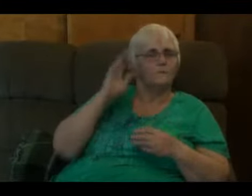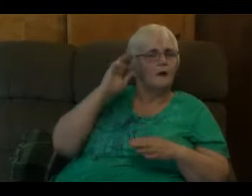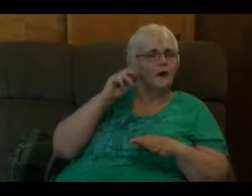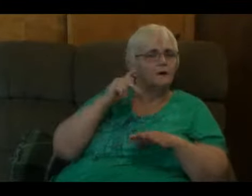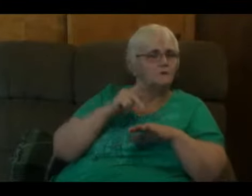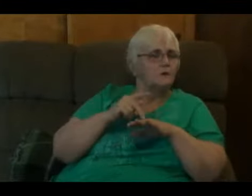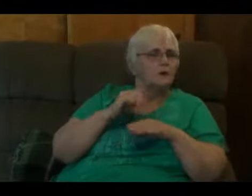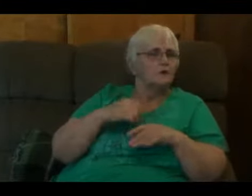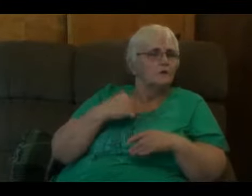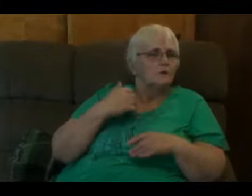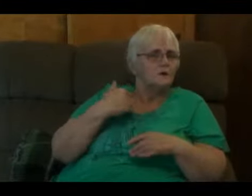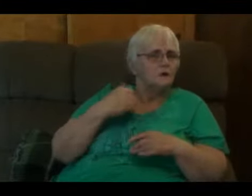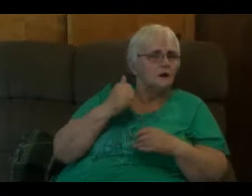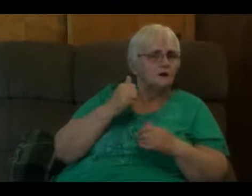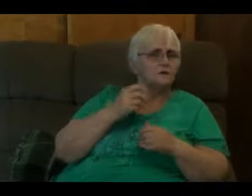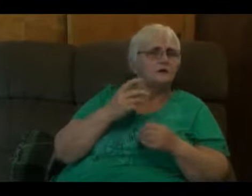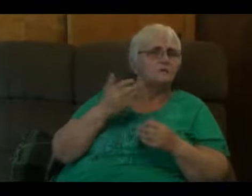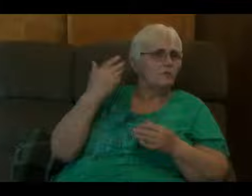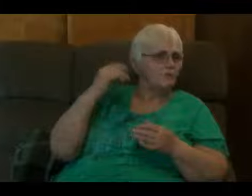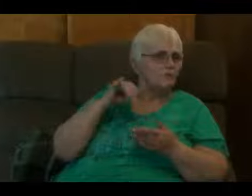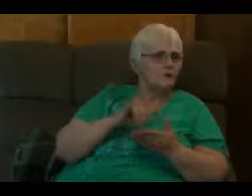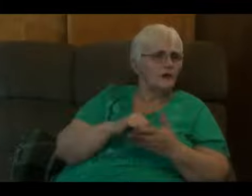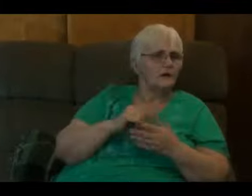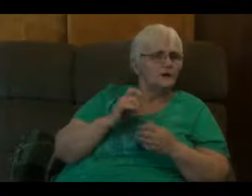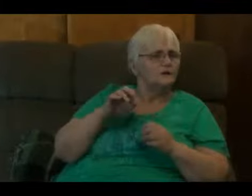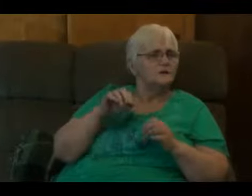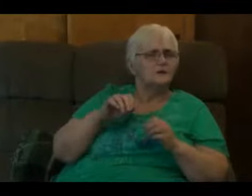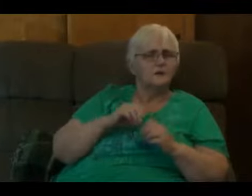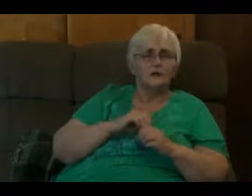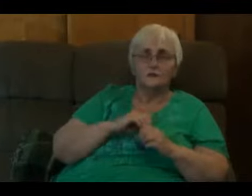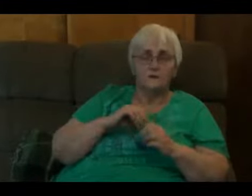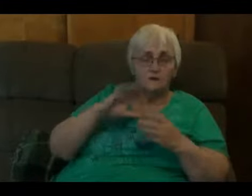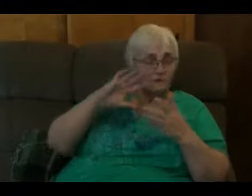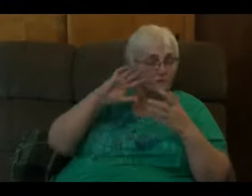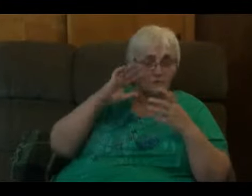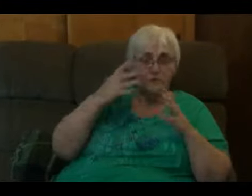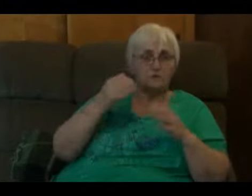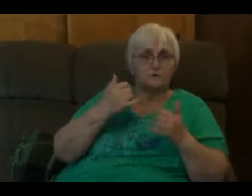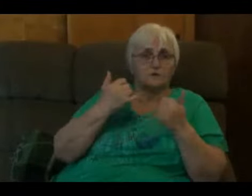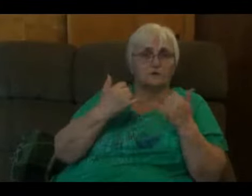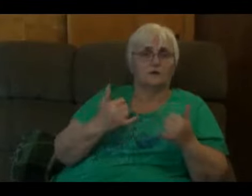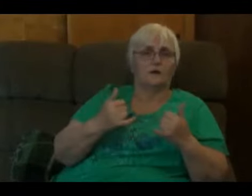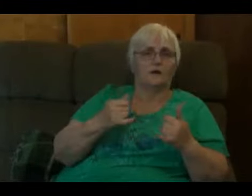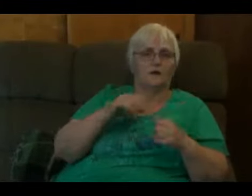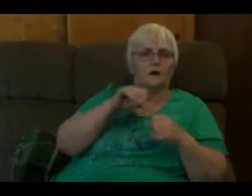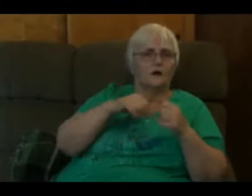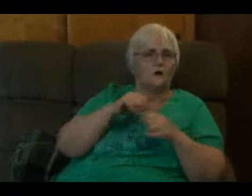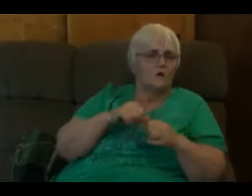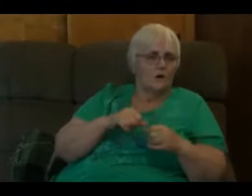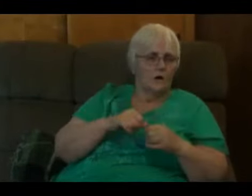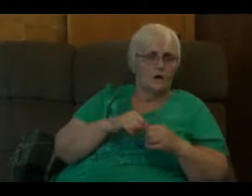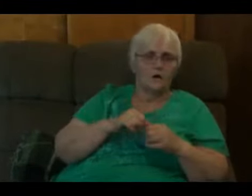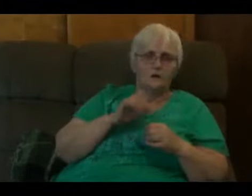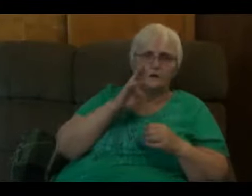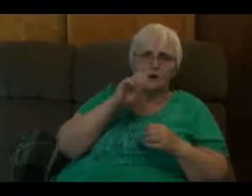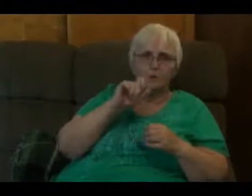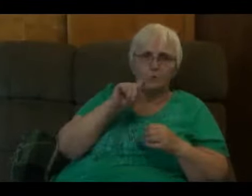before, aren't so clear these days. Okay, according to the Watchman World Report,